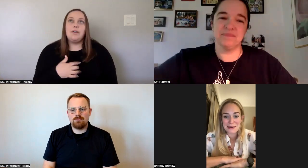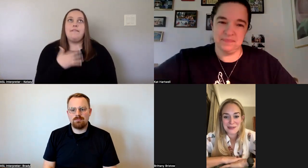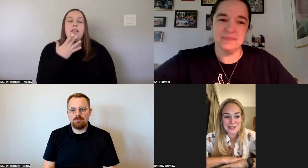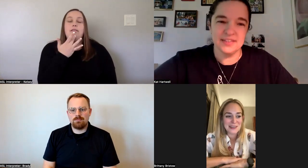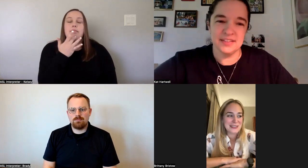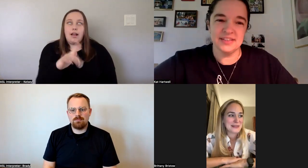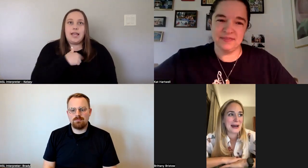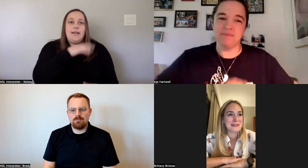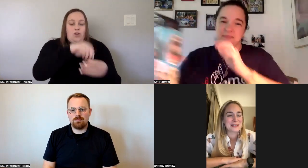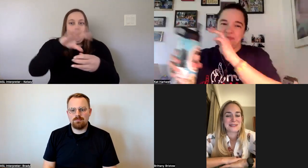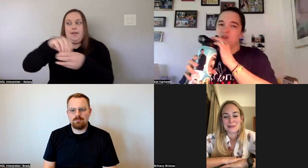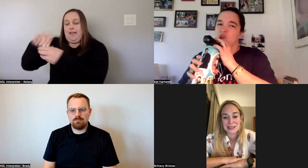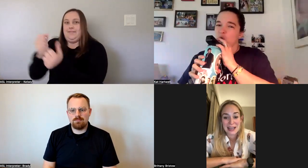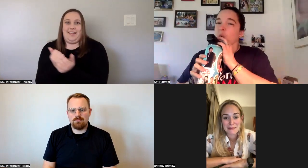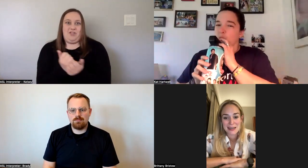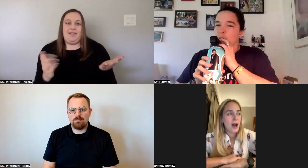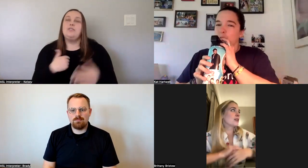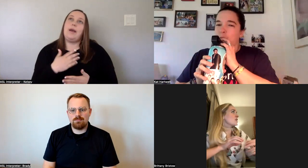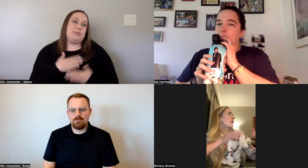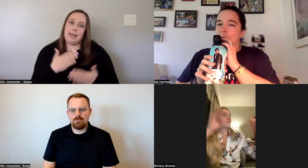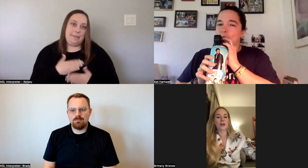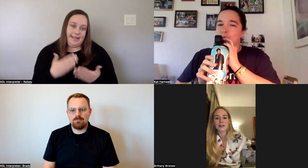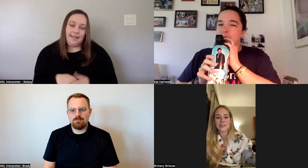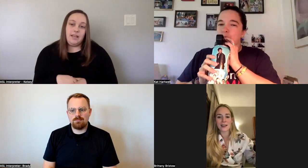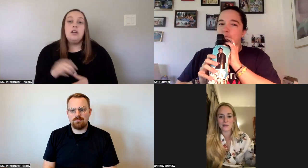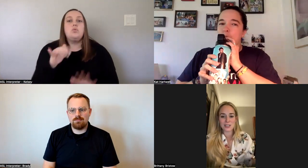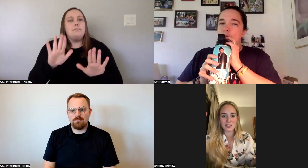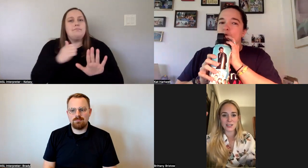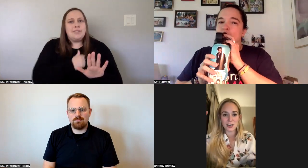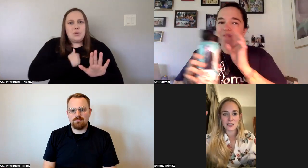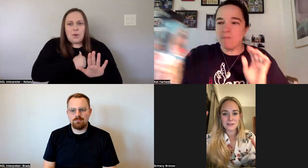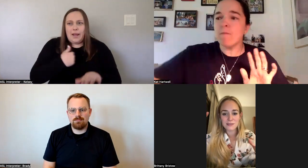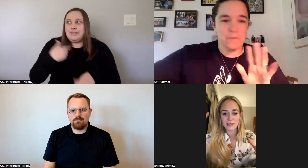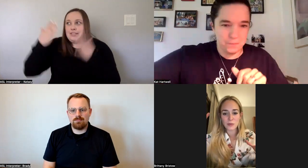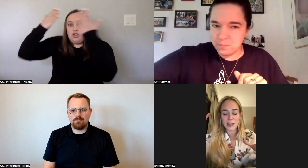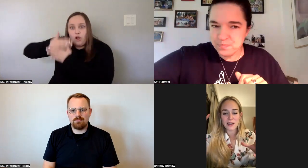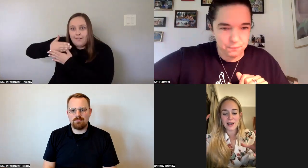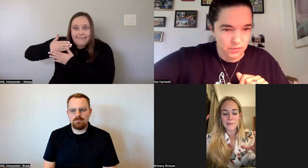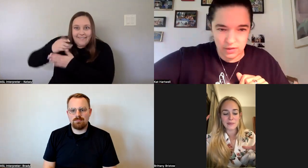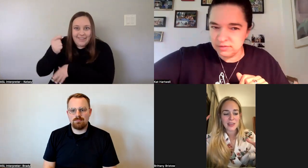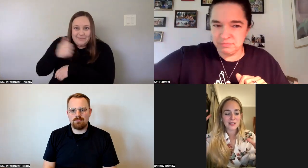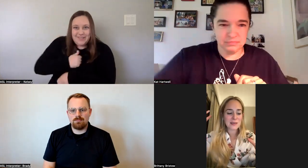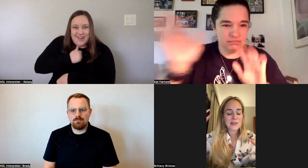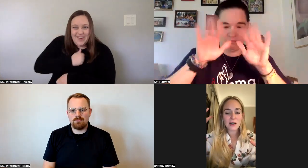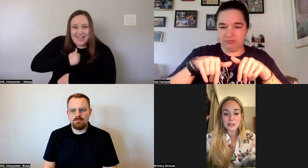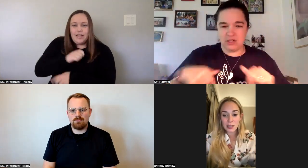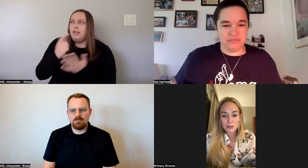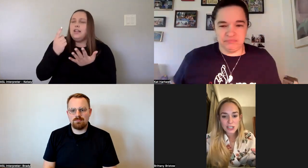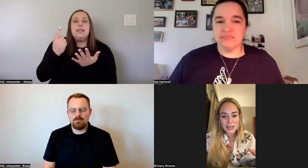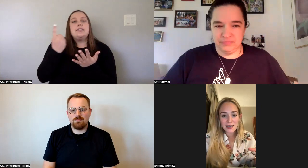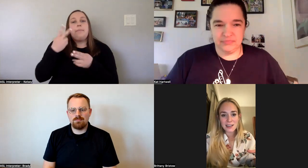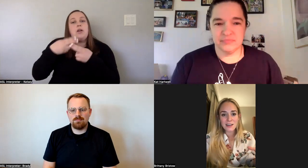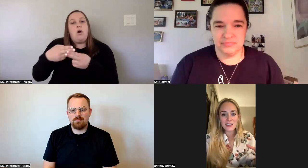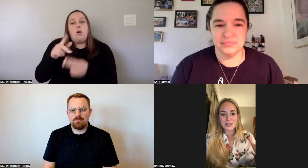be a part of all of it. So I was just really happy. Also, I'm sorry that I was just in the dark for a little bit. There's something called